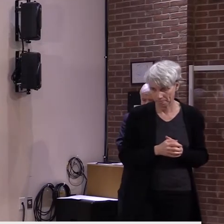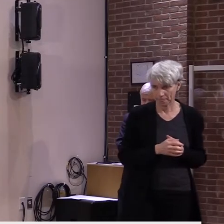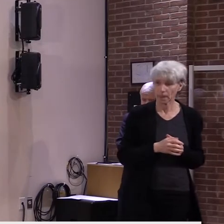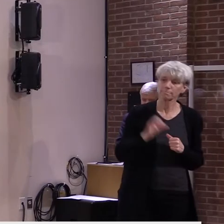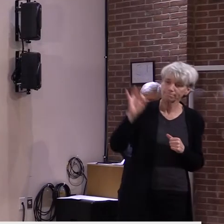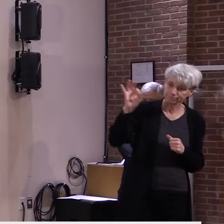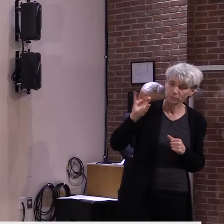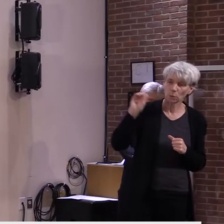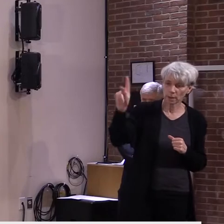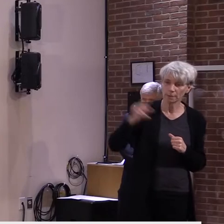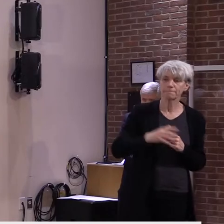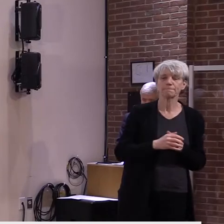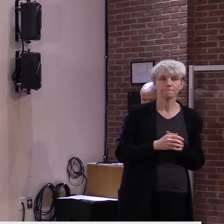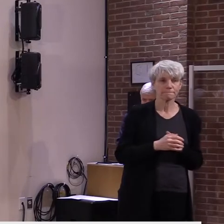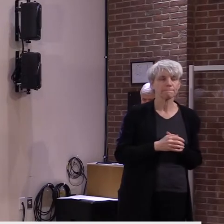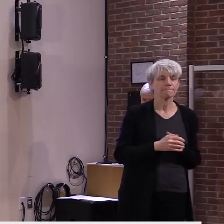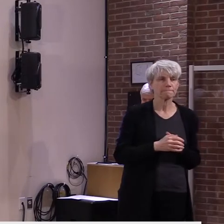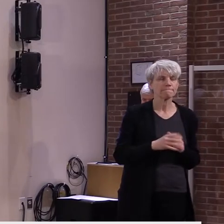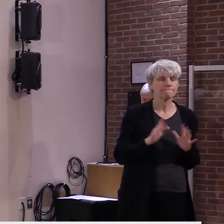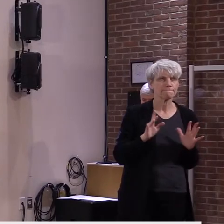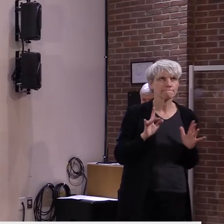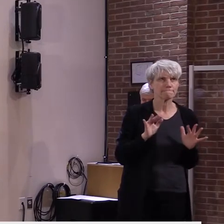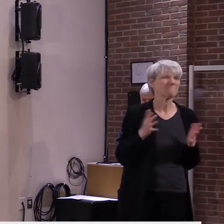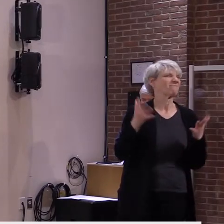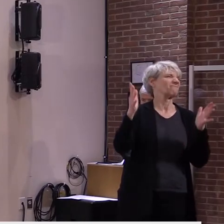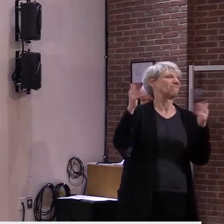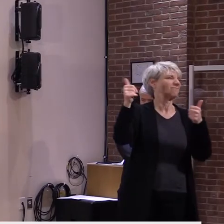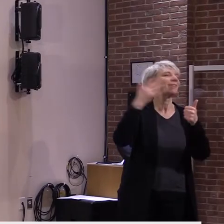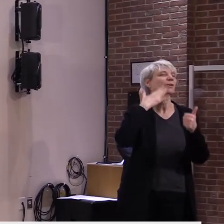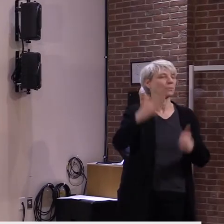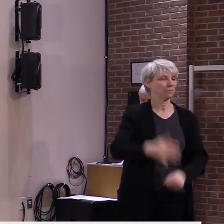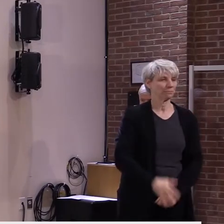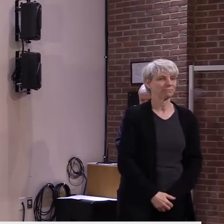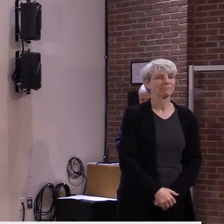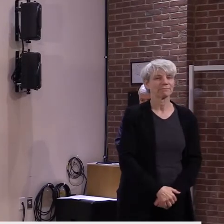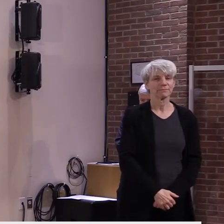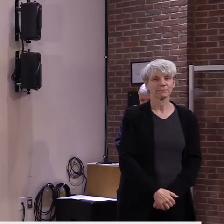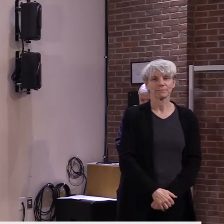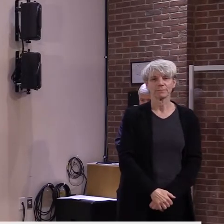Okay. Yeah, I think that's about it. Thank you.